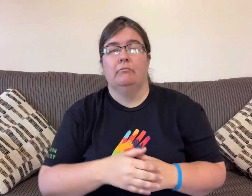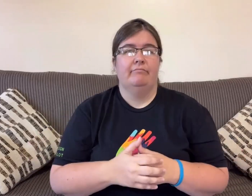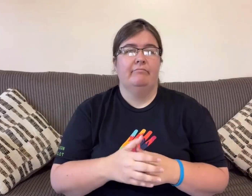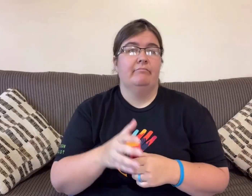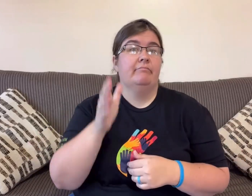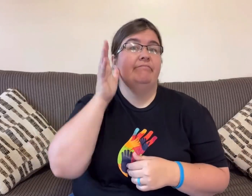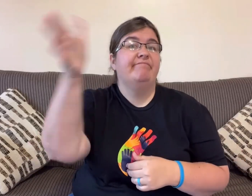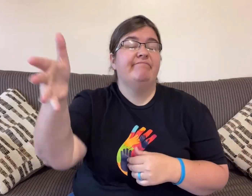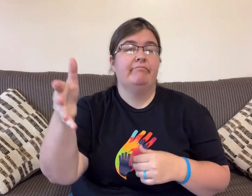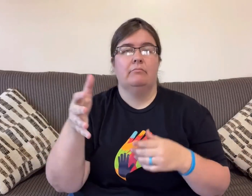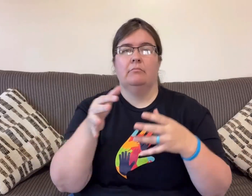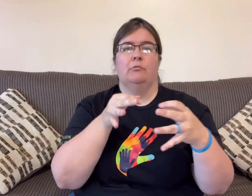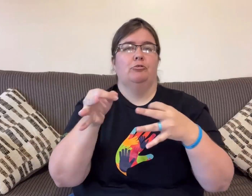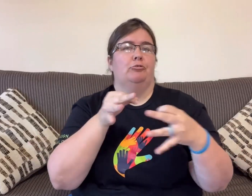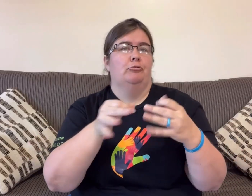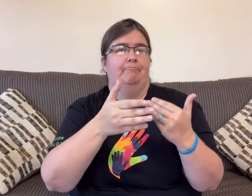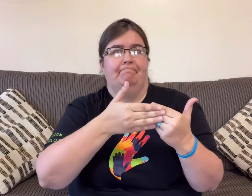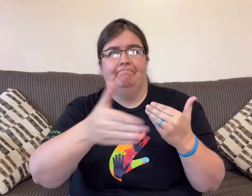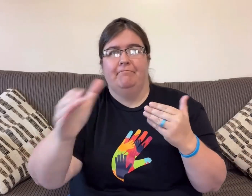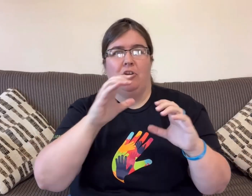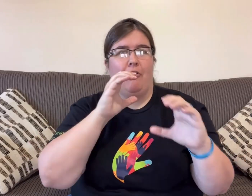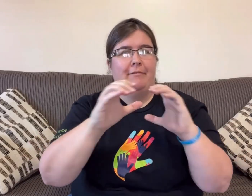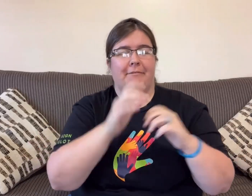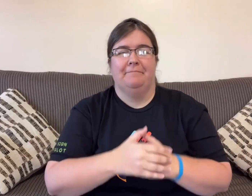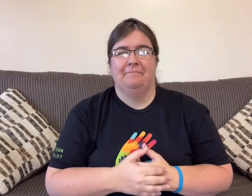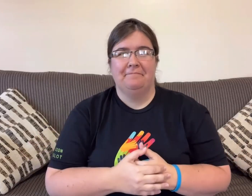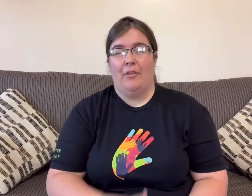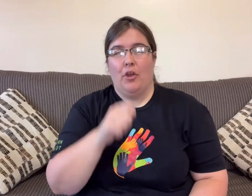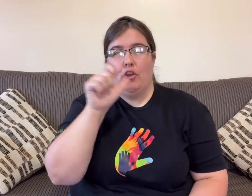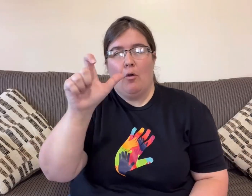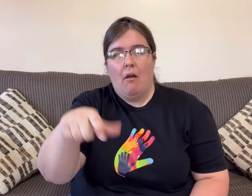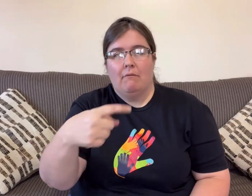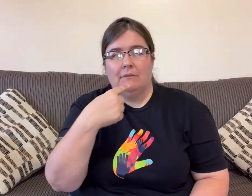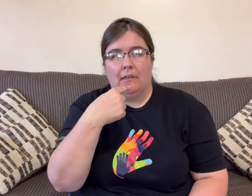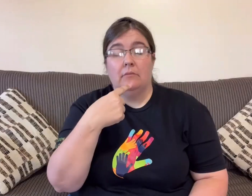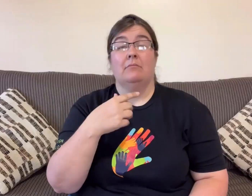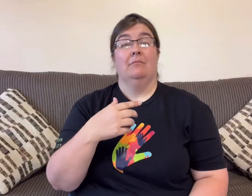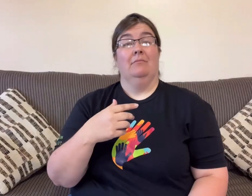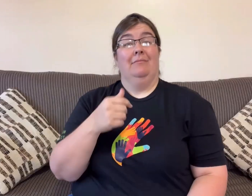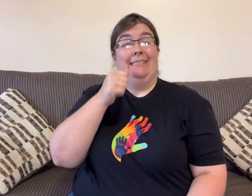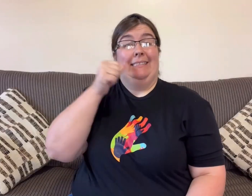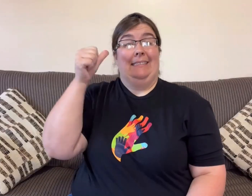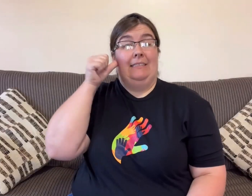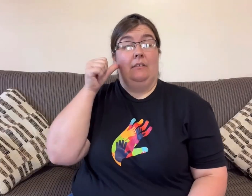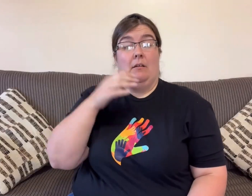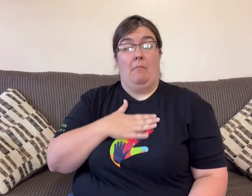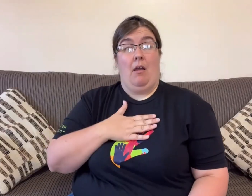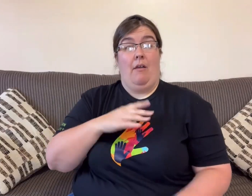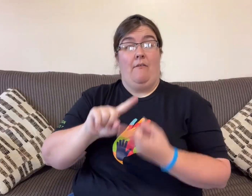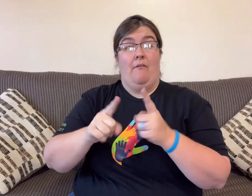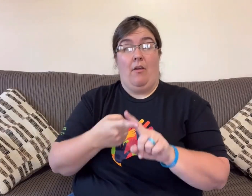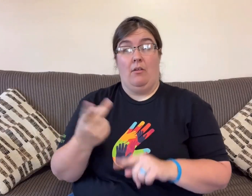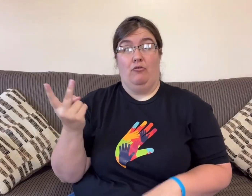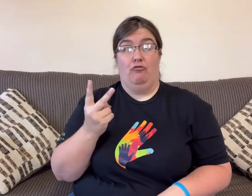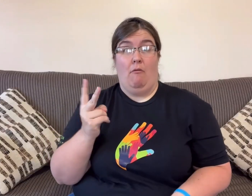sign future, and that would apply to the rest of the conversation unless you set up a new time marker. You don't have to say, yesterday, my friend and